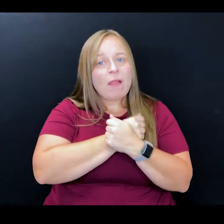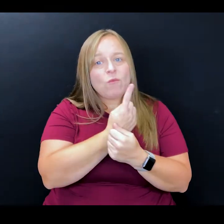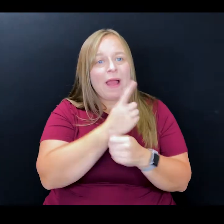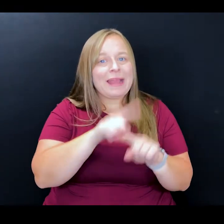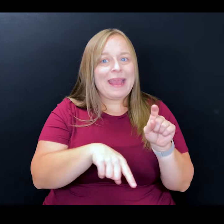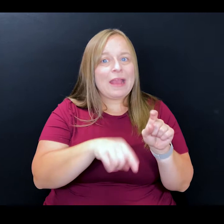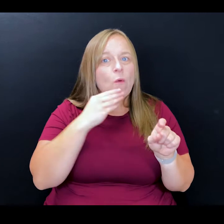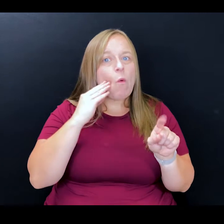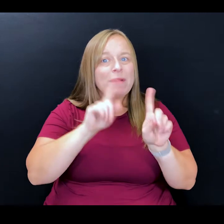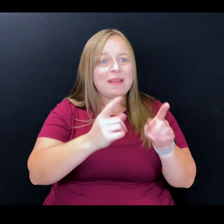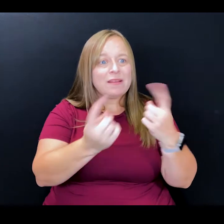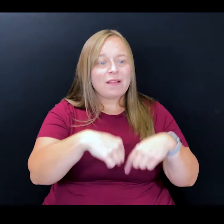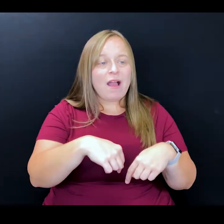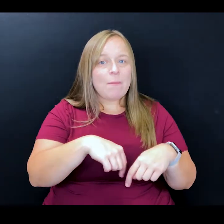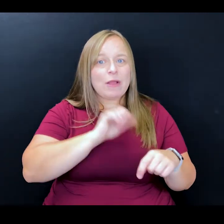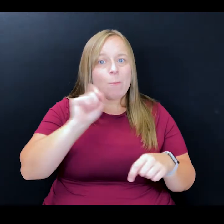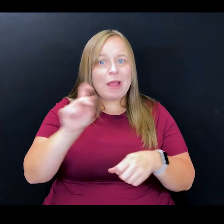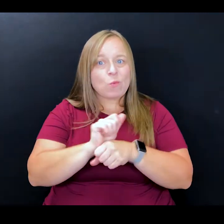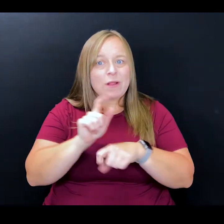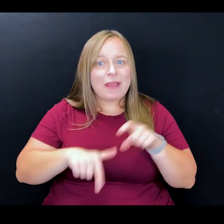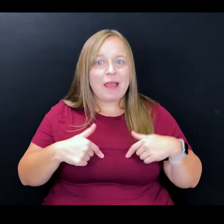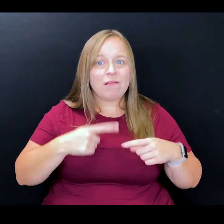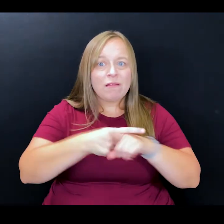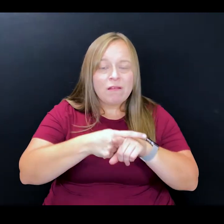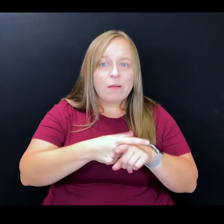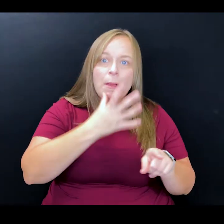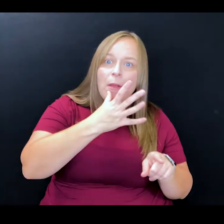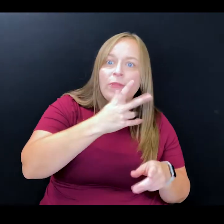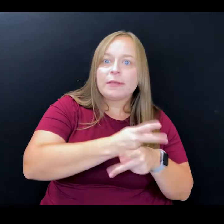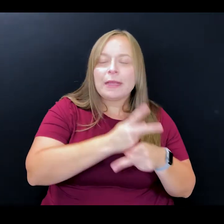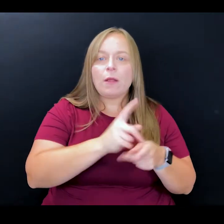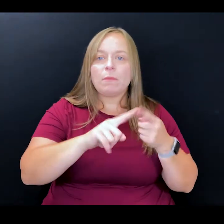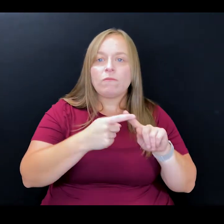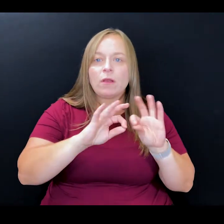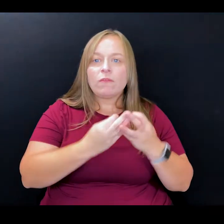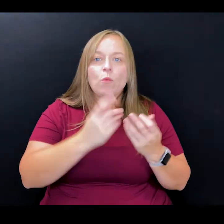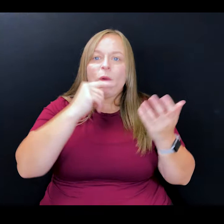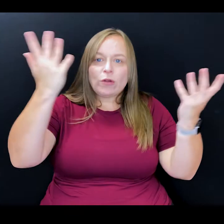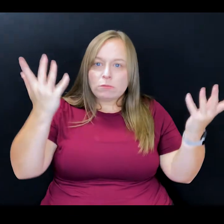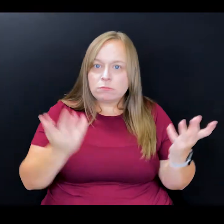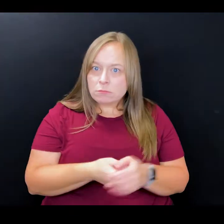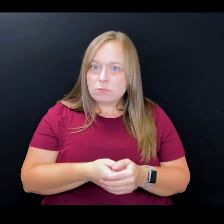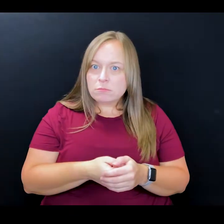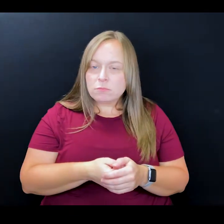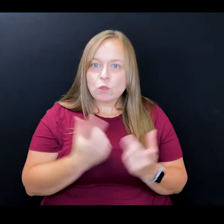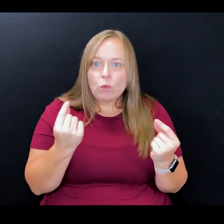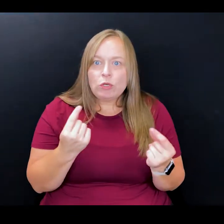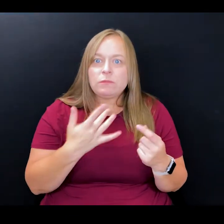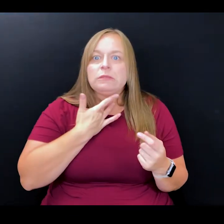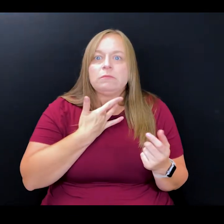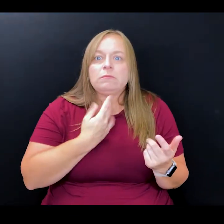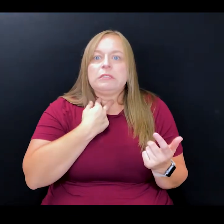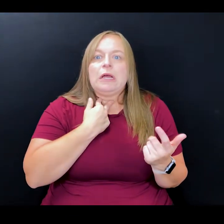one, and now I can't get a home attendant to come and take care of my mother or, my aunt or whoever it